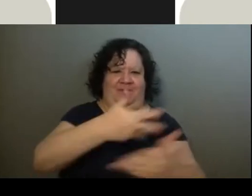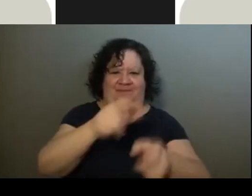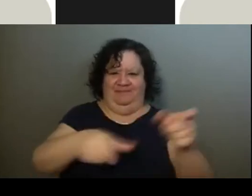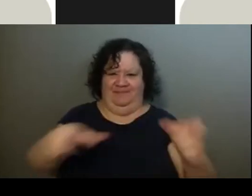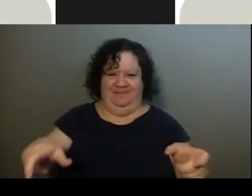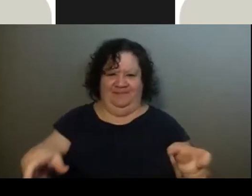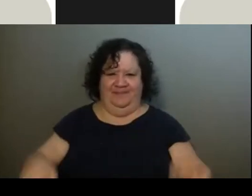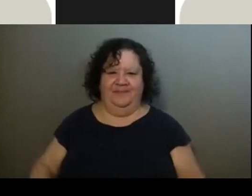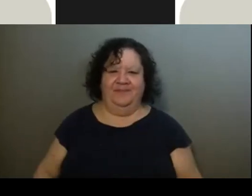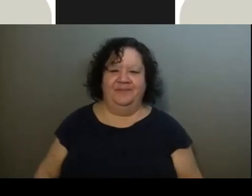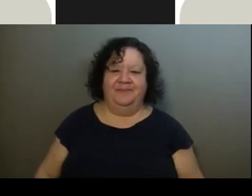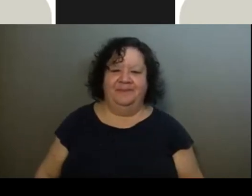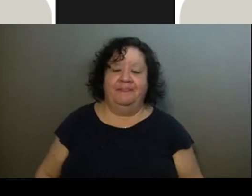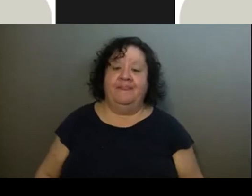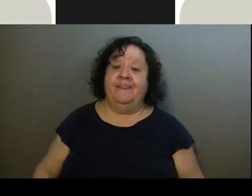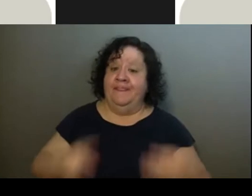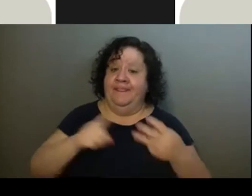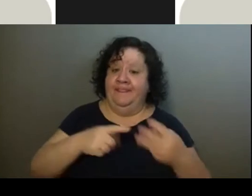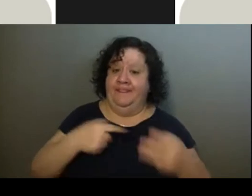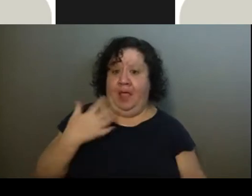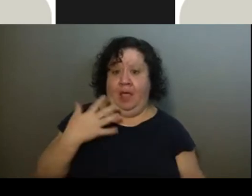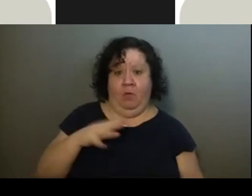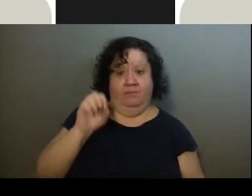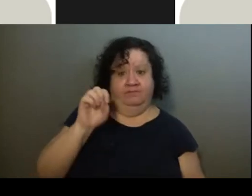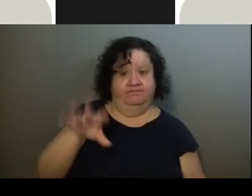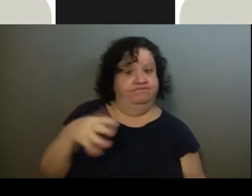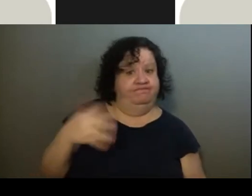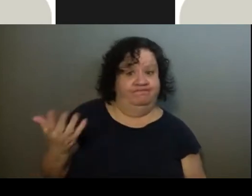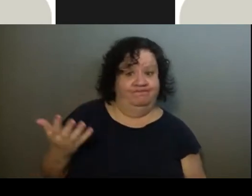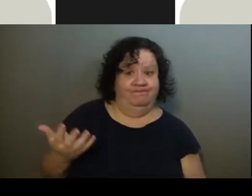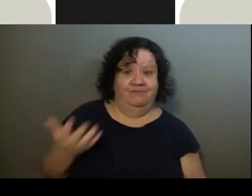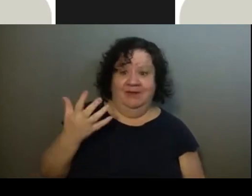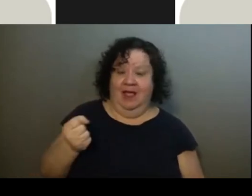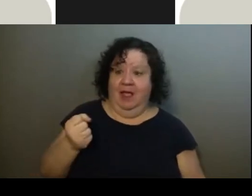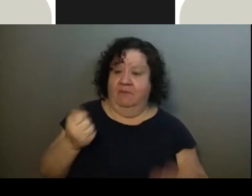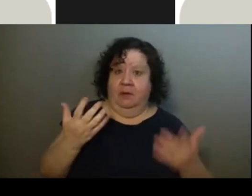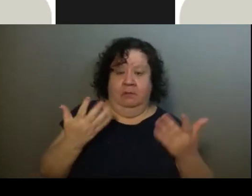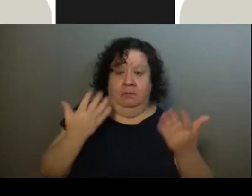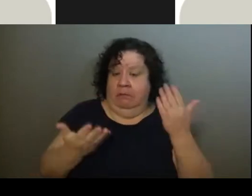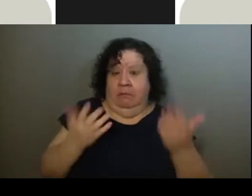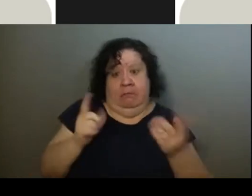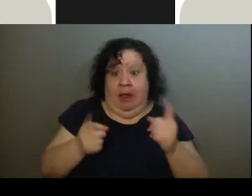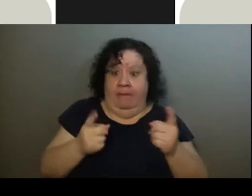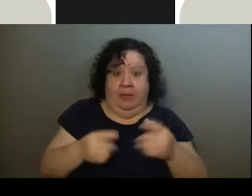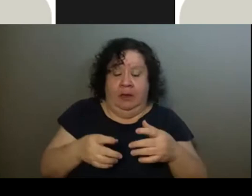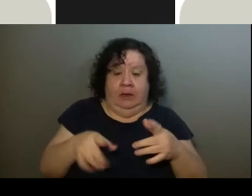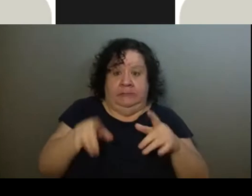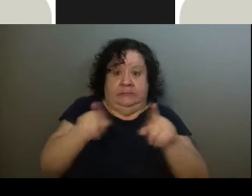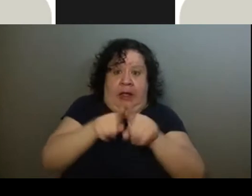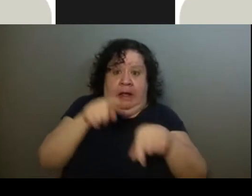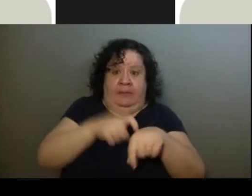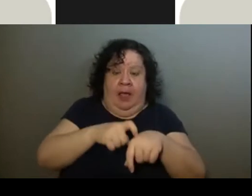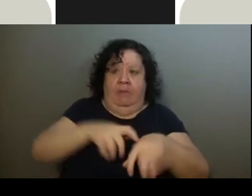time, and that this early warning is considering all for all people, all different types of persons with